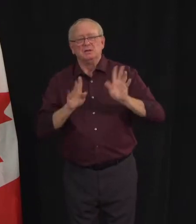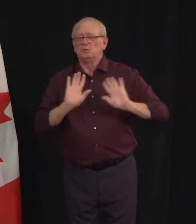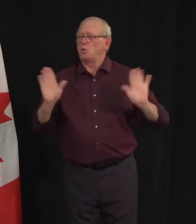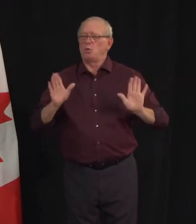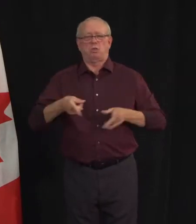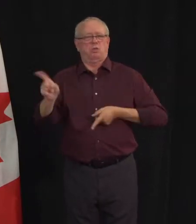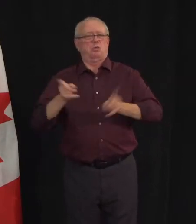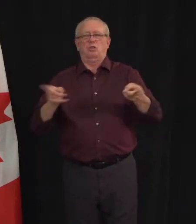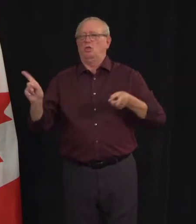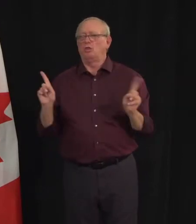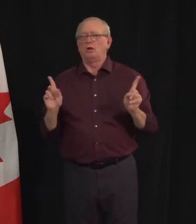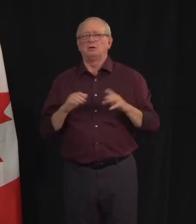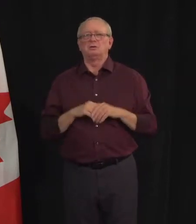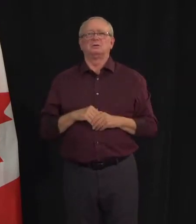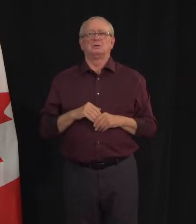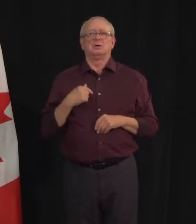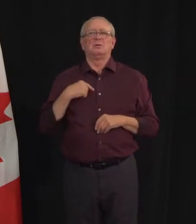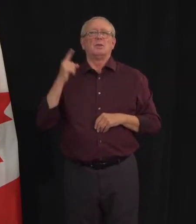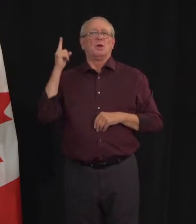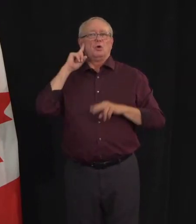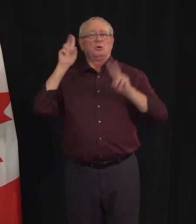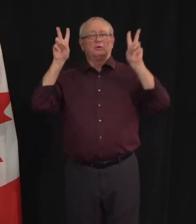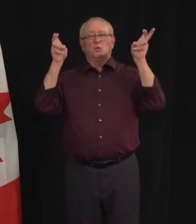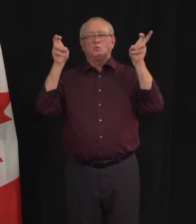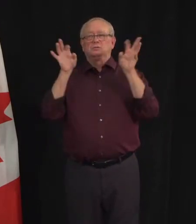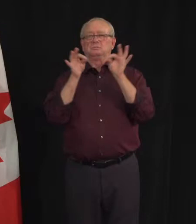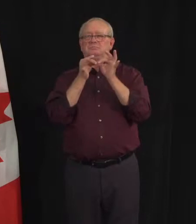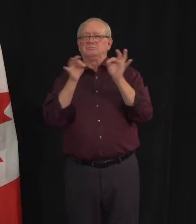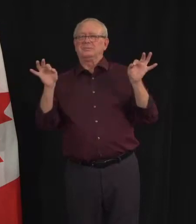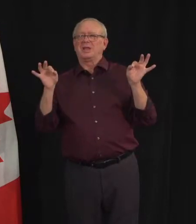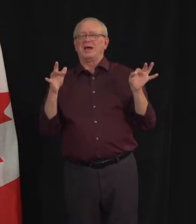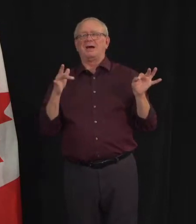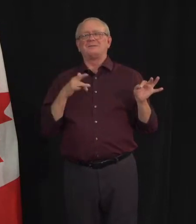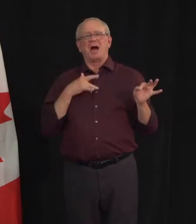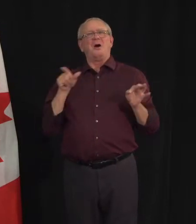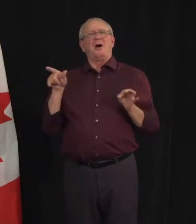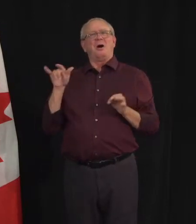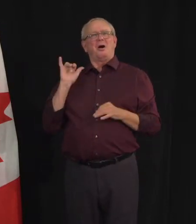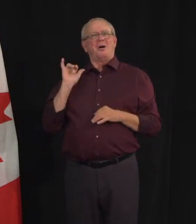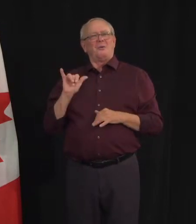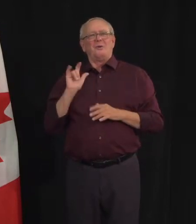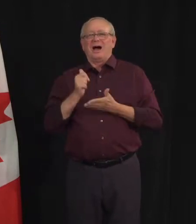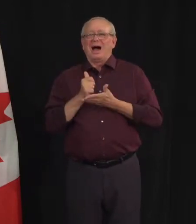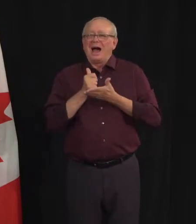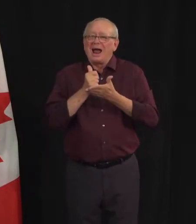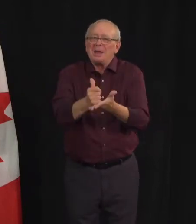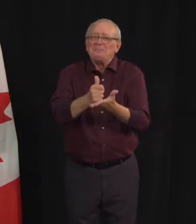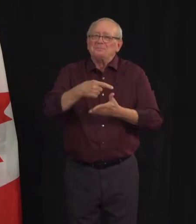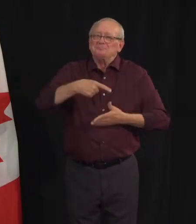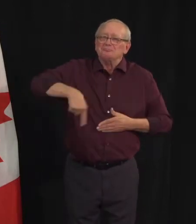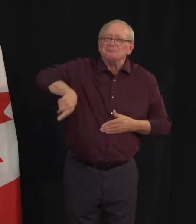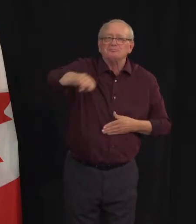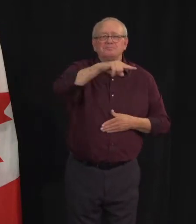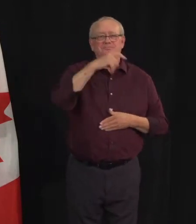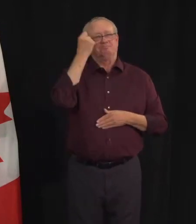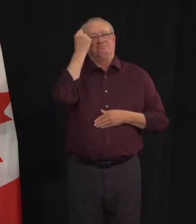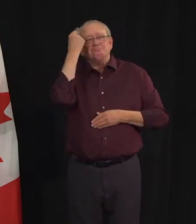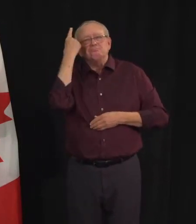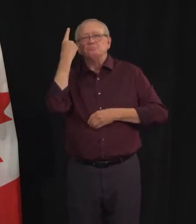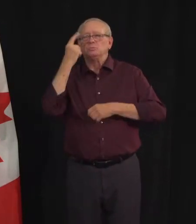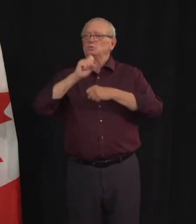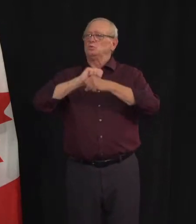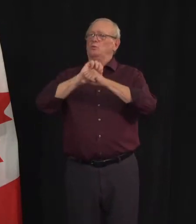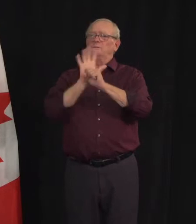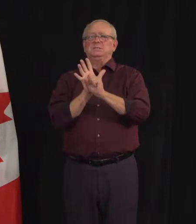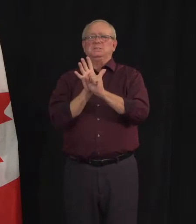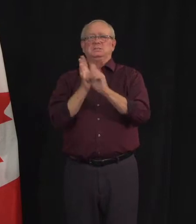was shared with me a few weeks ago that I think is helpful as we continue this pandemic journey together. She